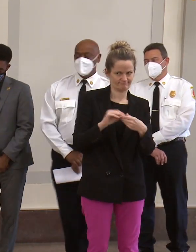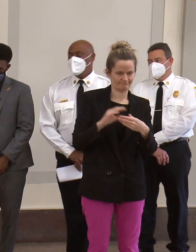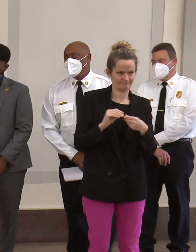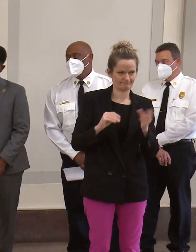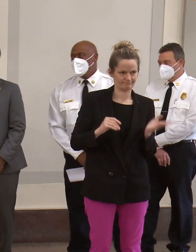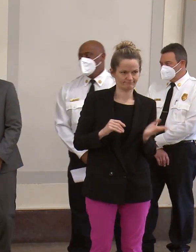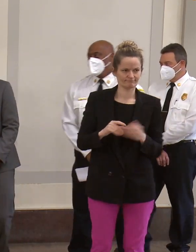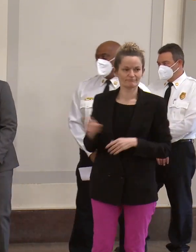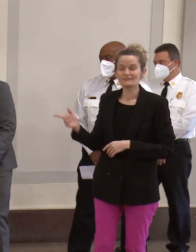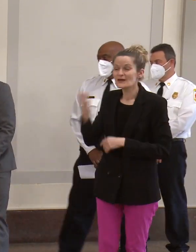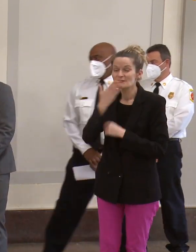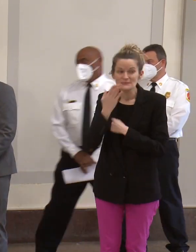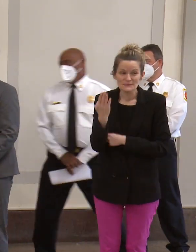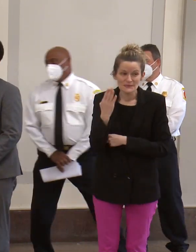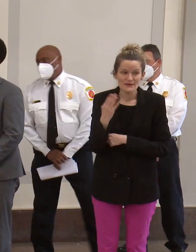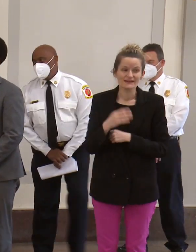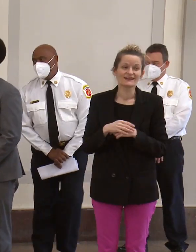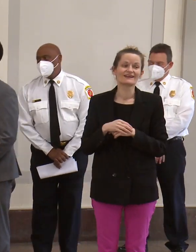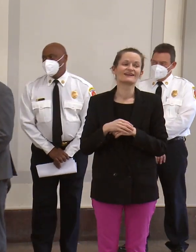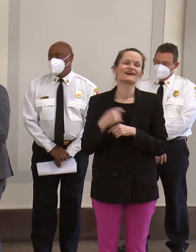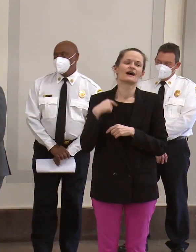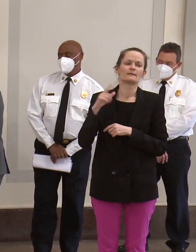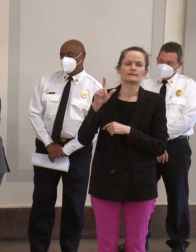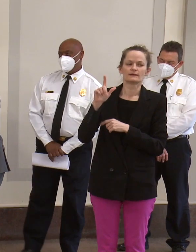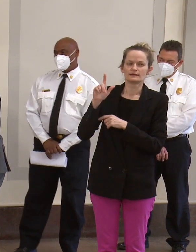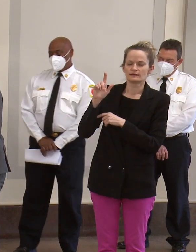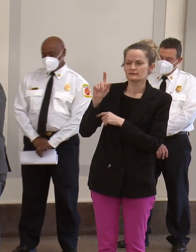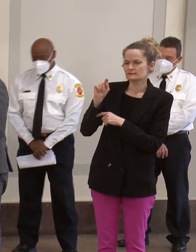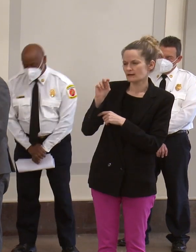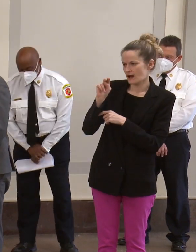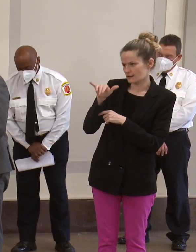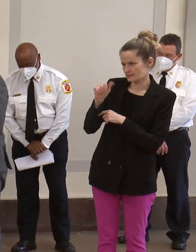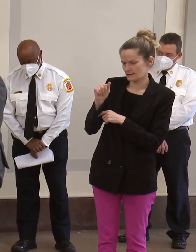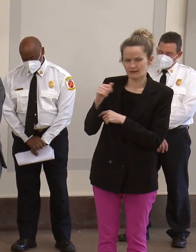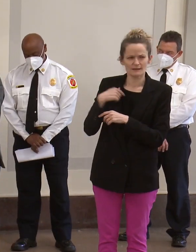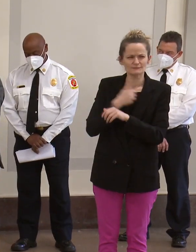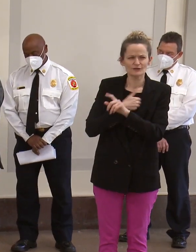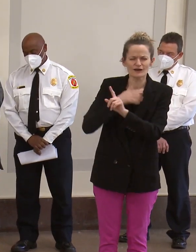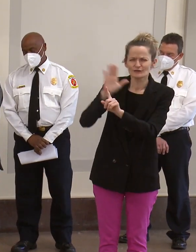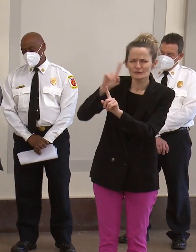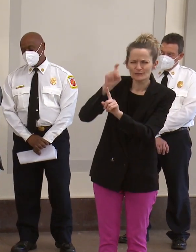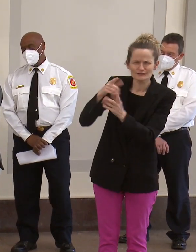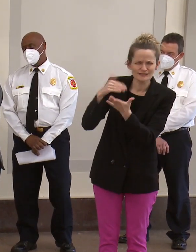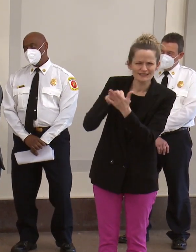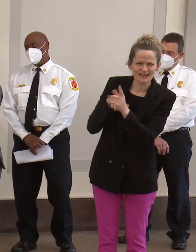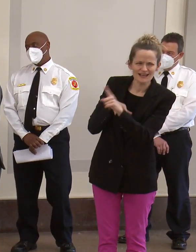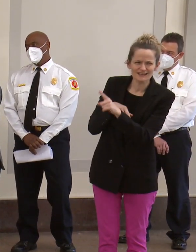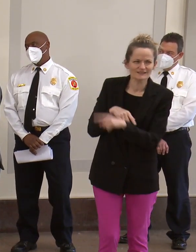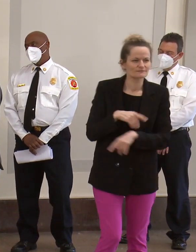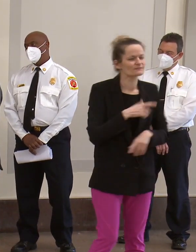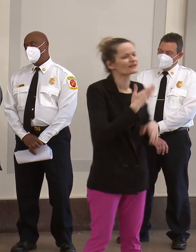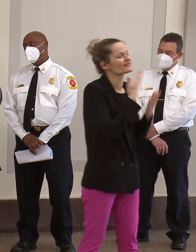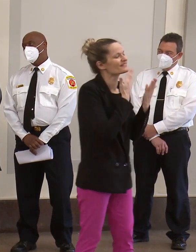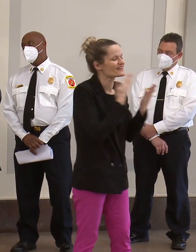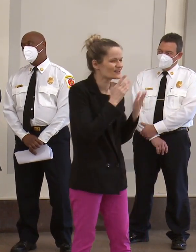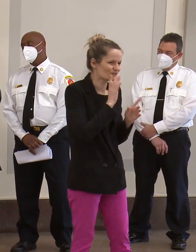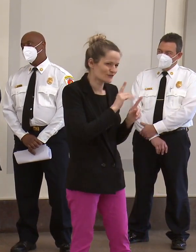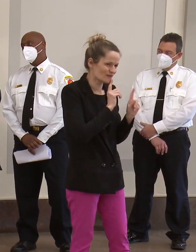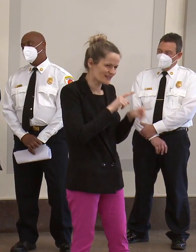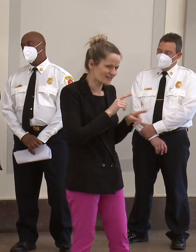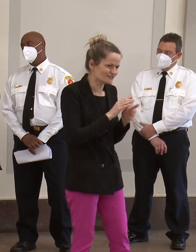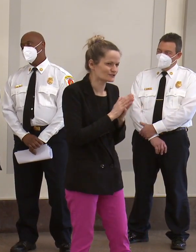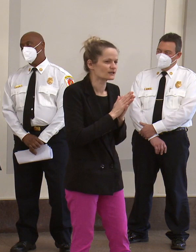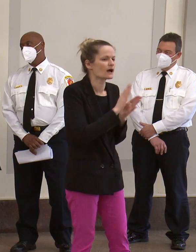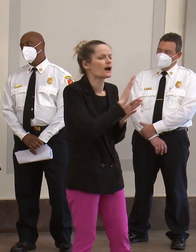Good morning. My name is Claytonia Everett. I'm sorry, I didn't hear your question. Thank you for speaking. I was asking why